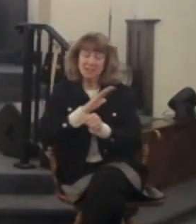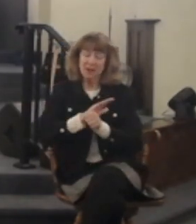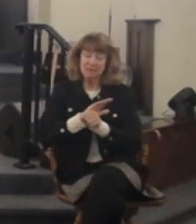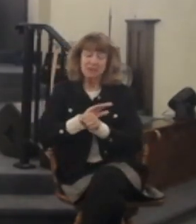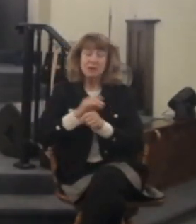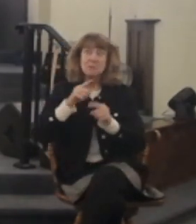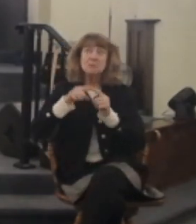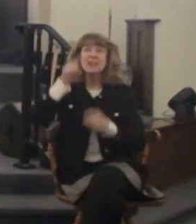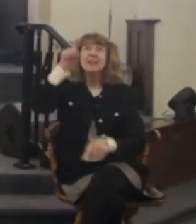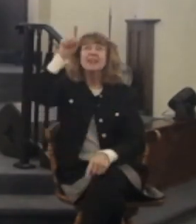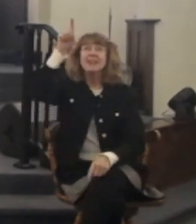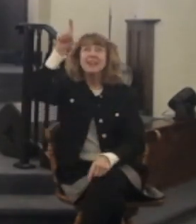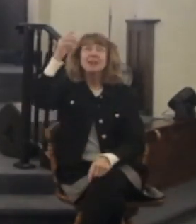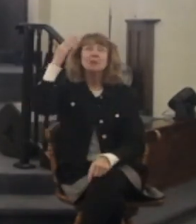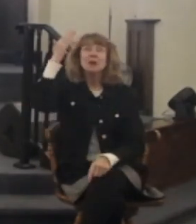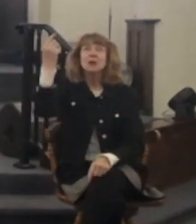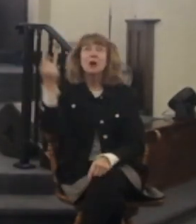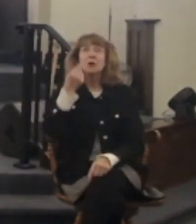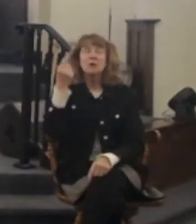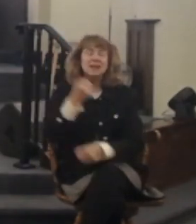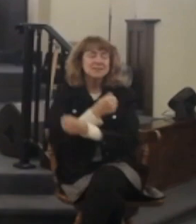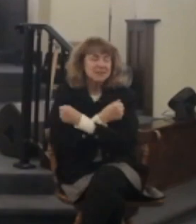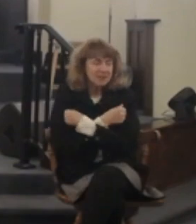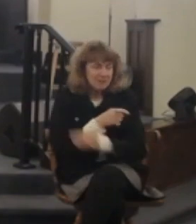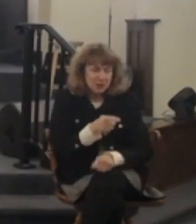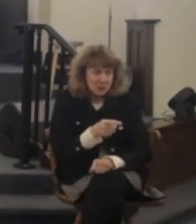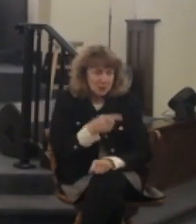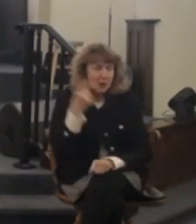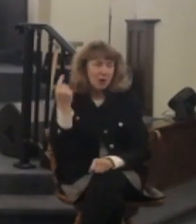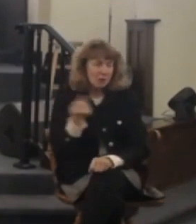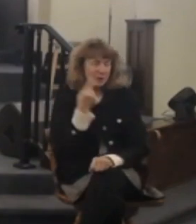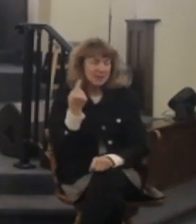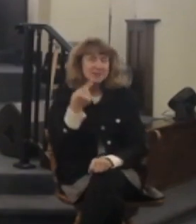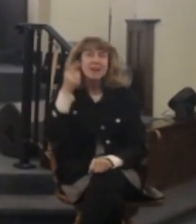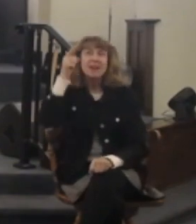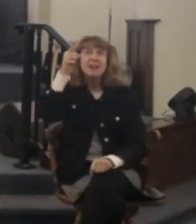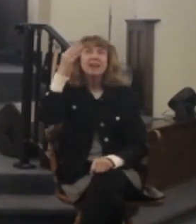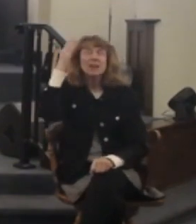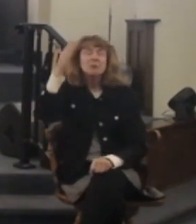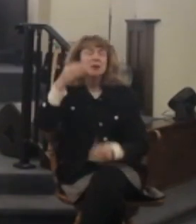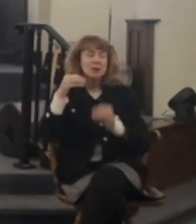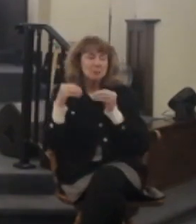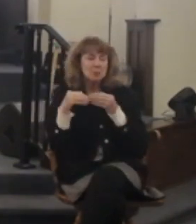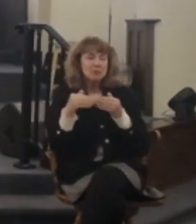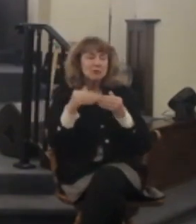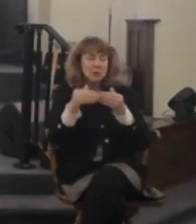God and move forward. So that's all I got.